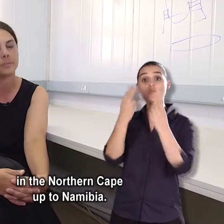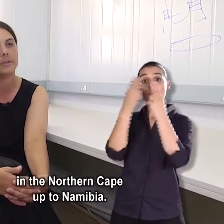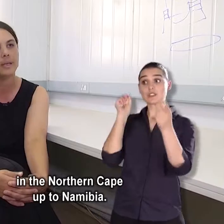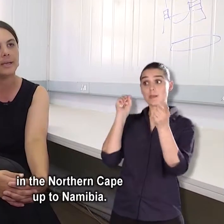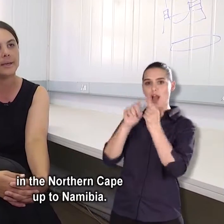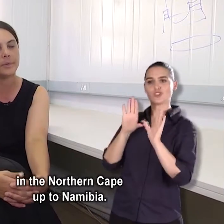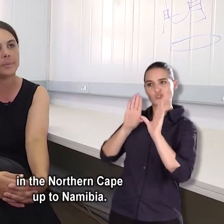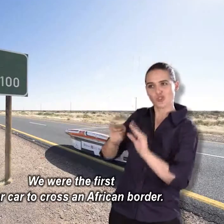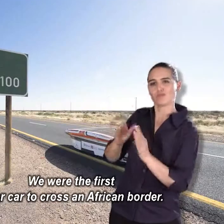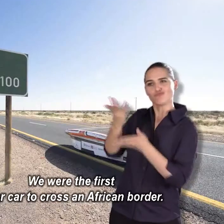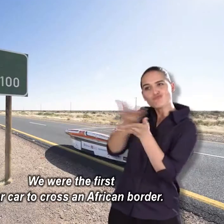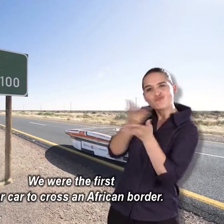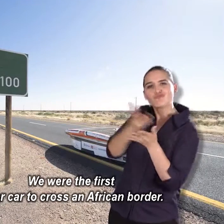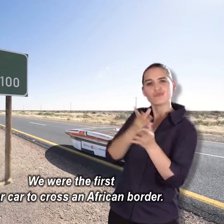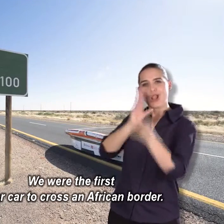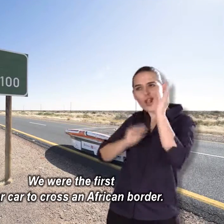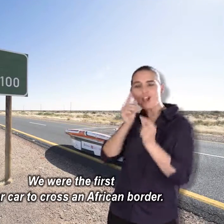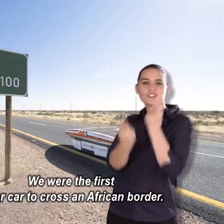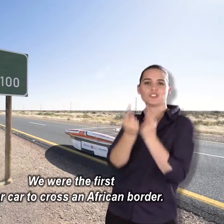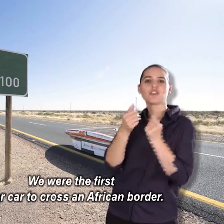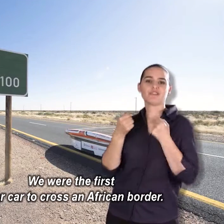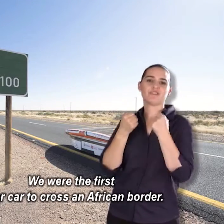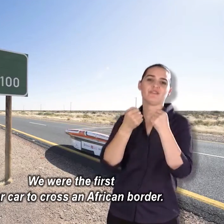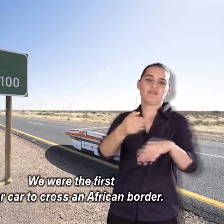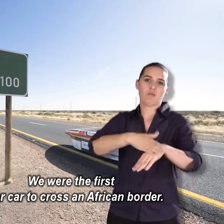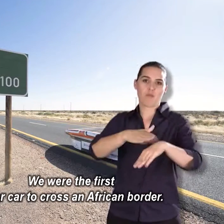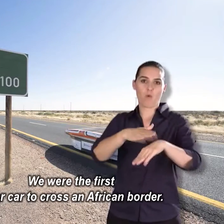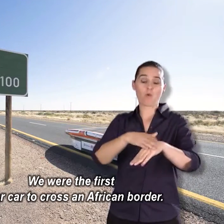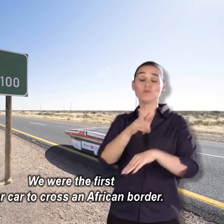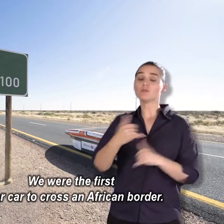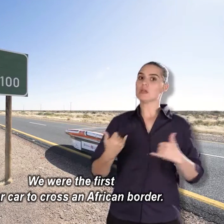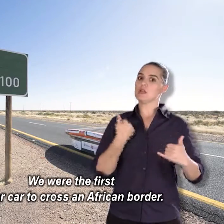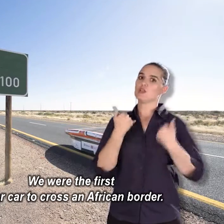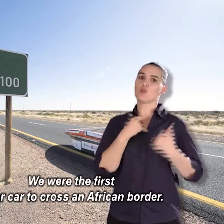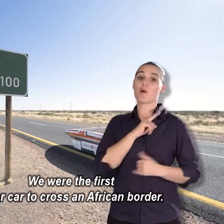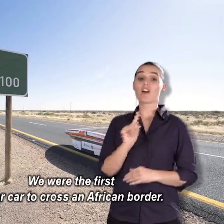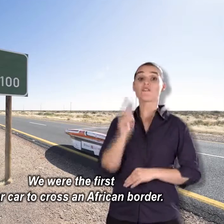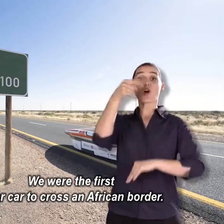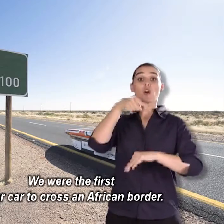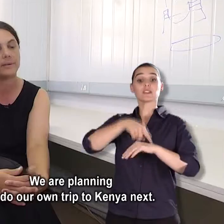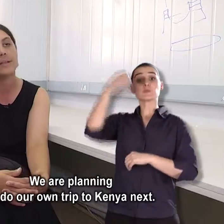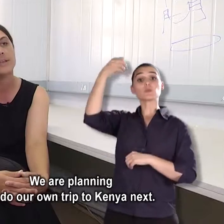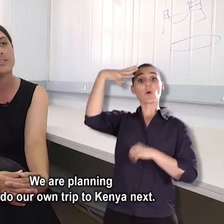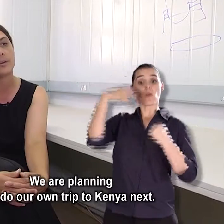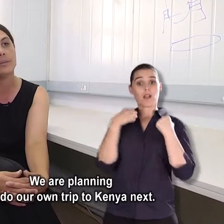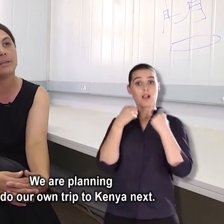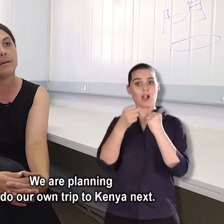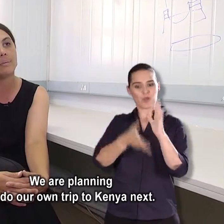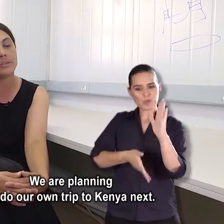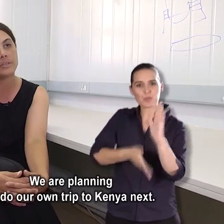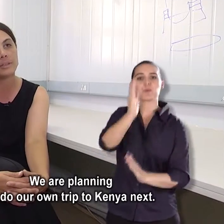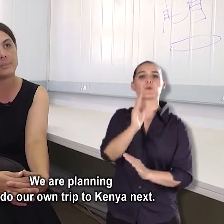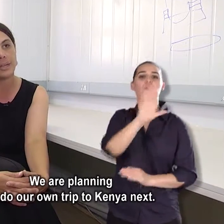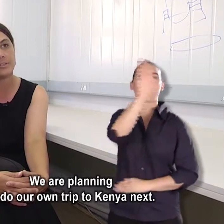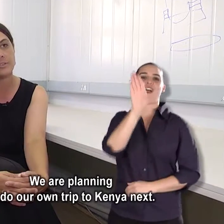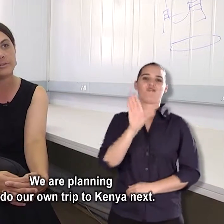up to Namibia. And when we did that, we were the first solar car to cross across an African border. So we are